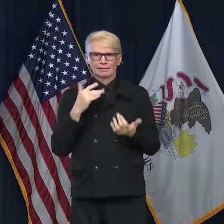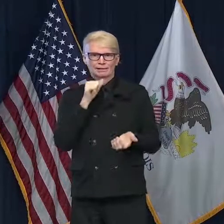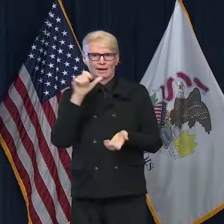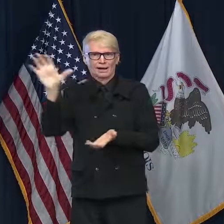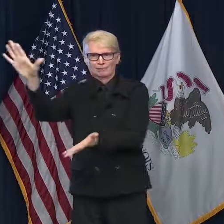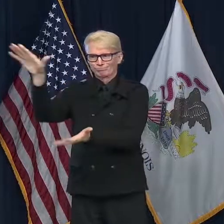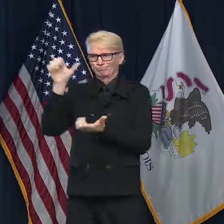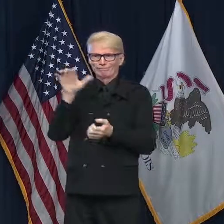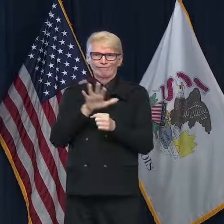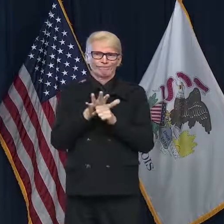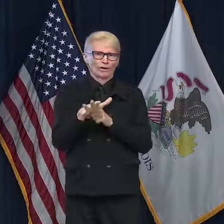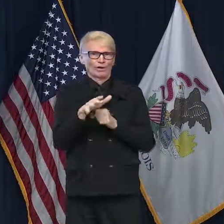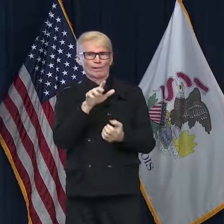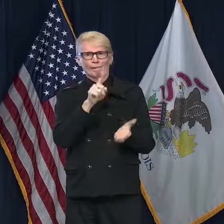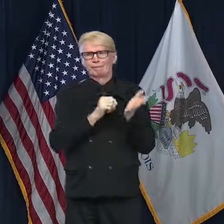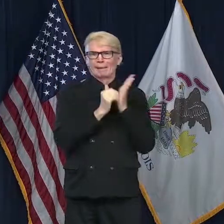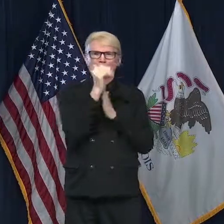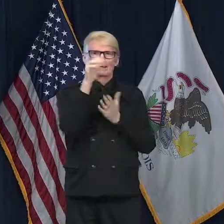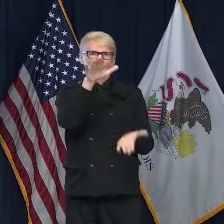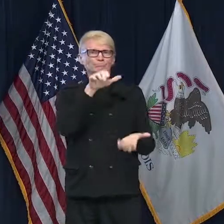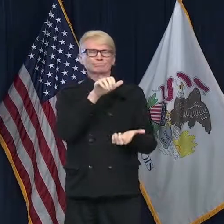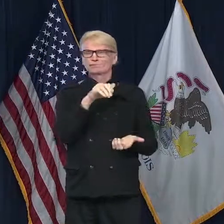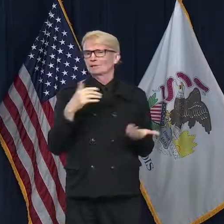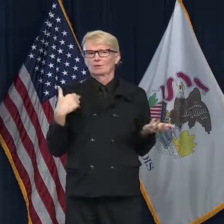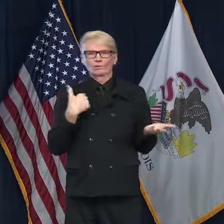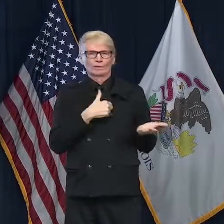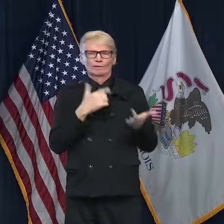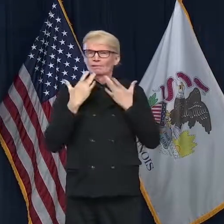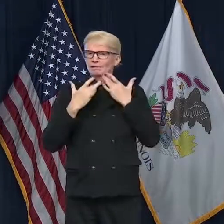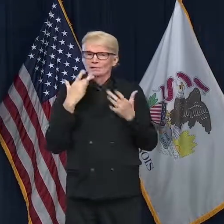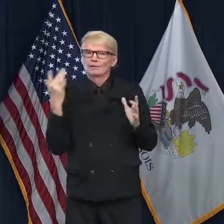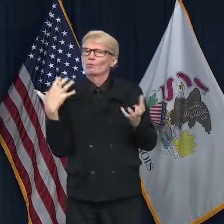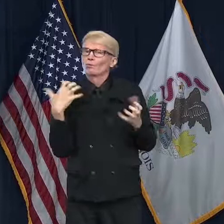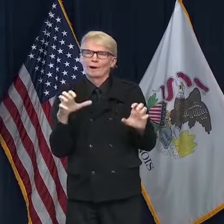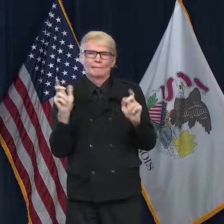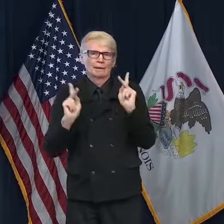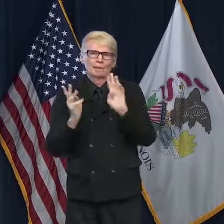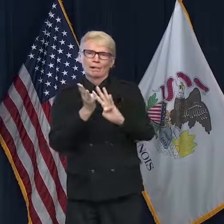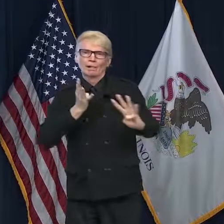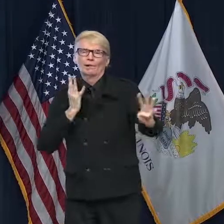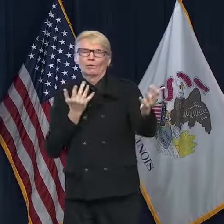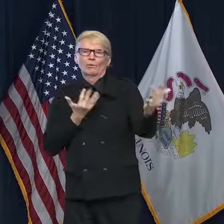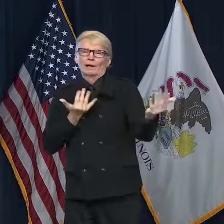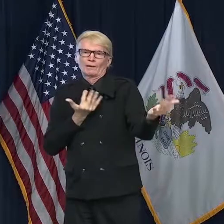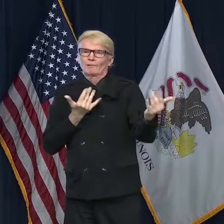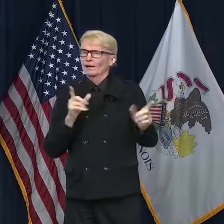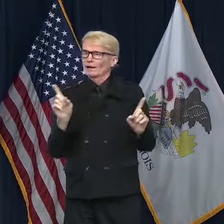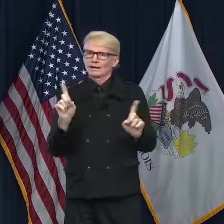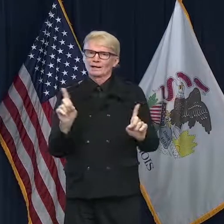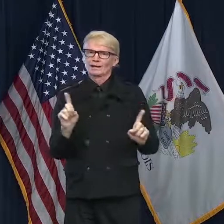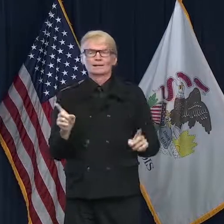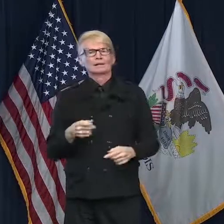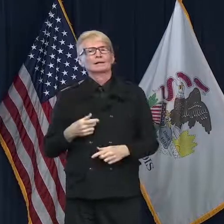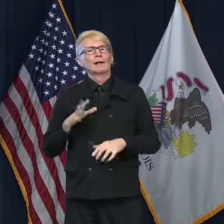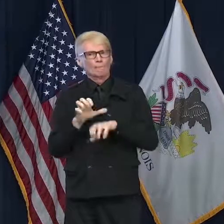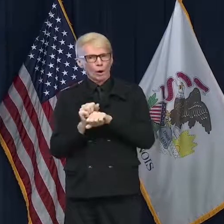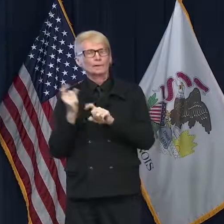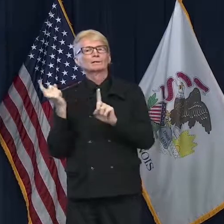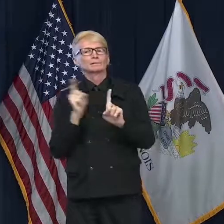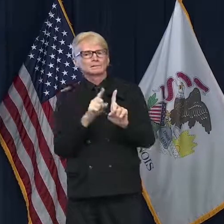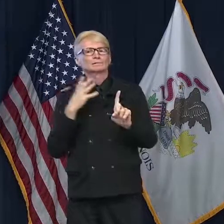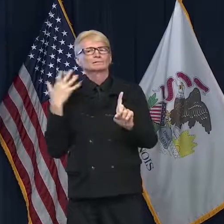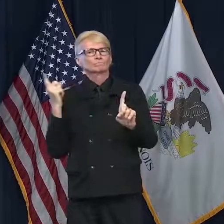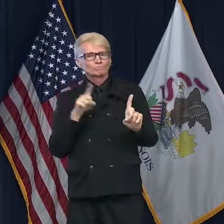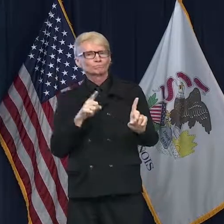coming from the federal government, right? We don't want to have that happen. That's precisely something that everyone is worried about. And so we've got appointments. That's what